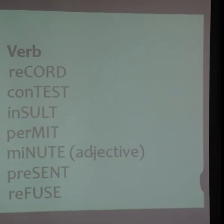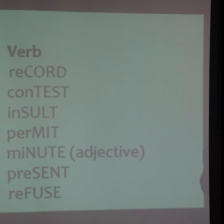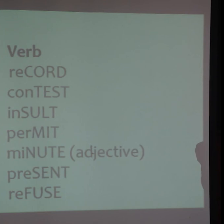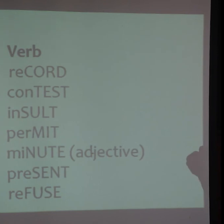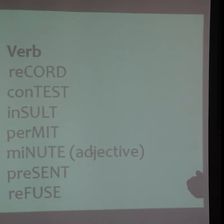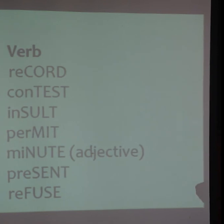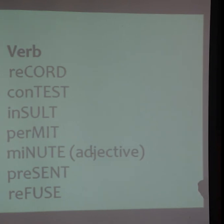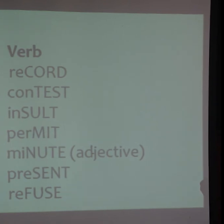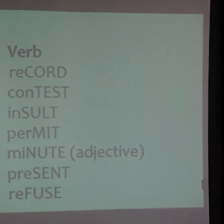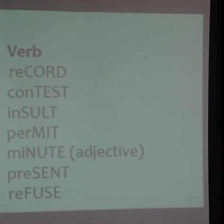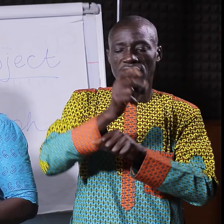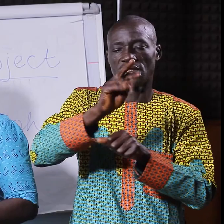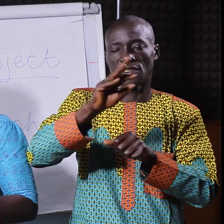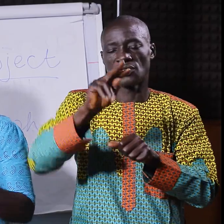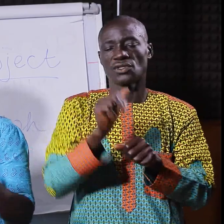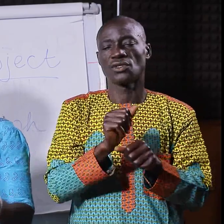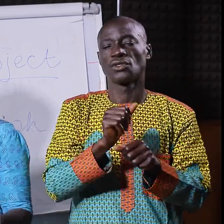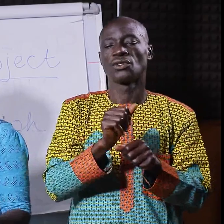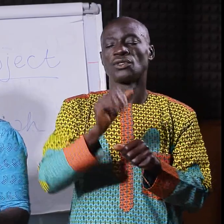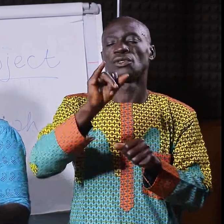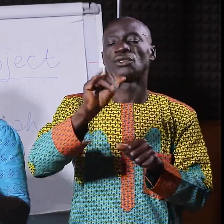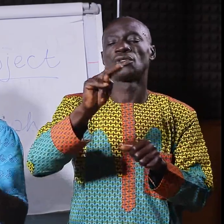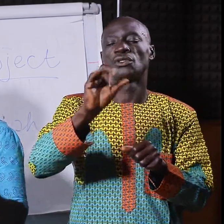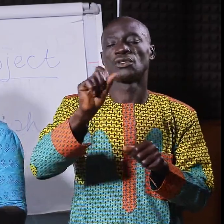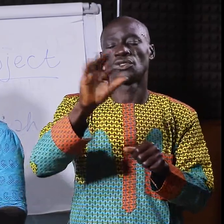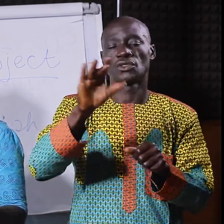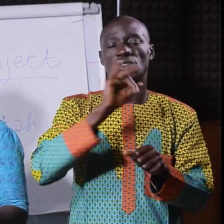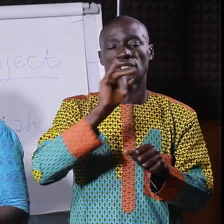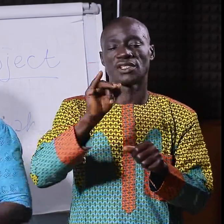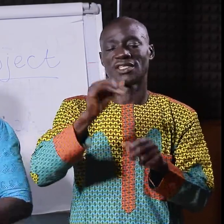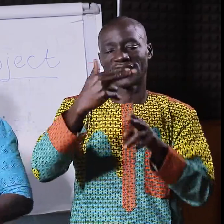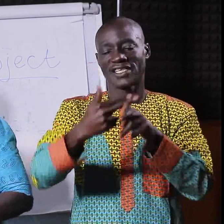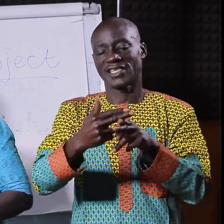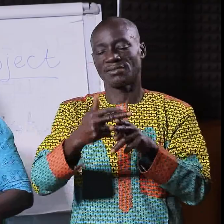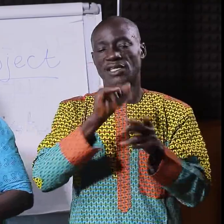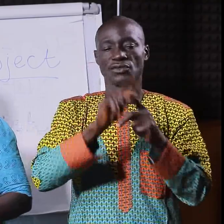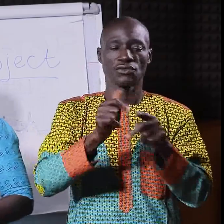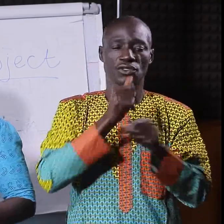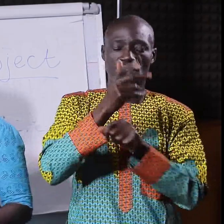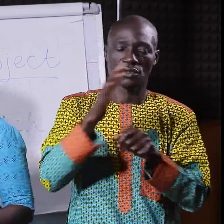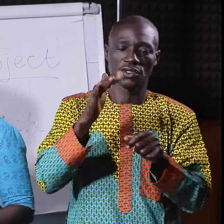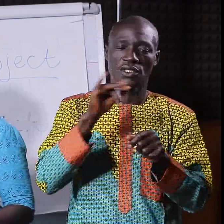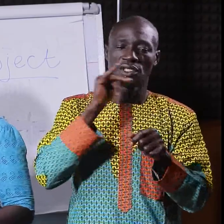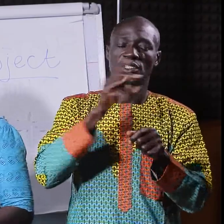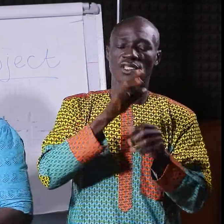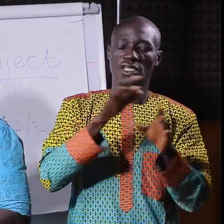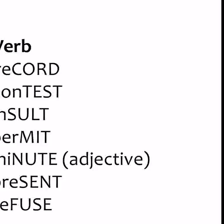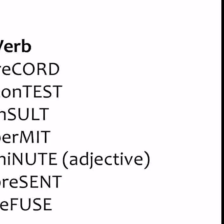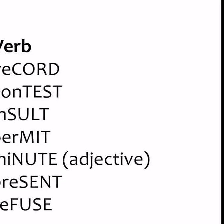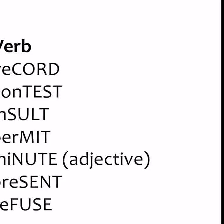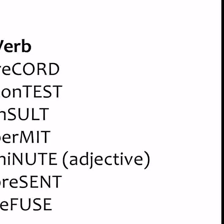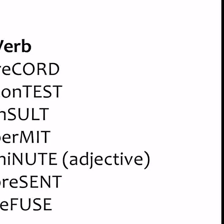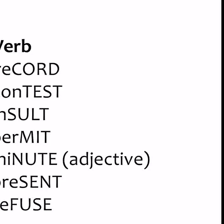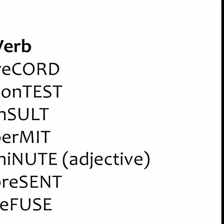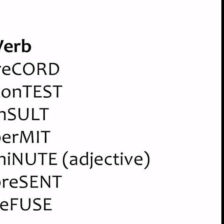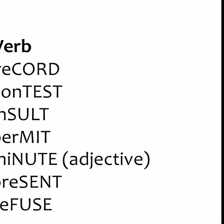and insult. Insult is a thing, but to insult is an action.